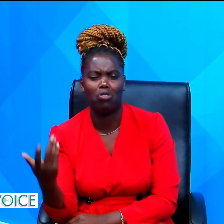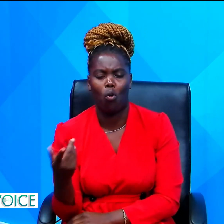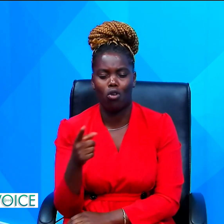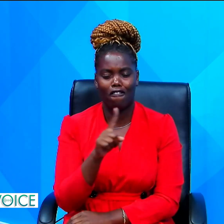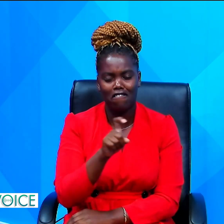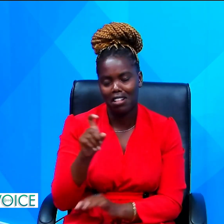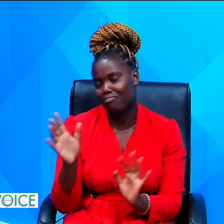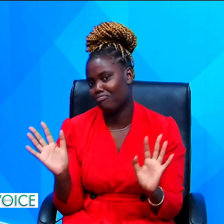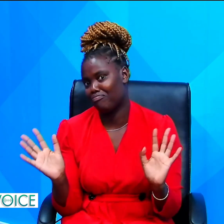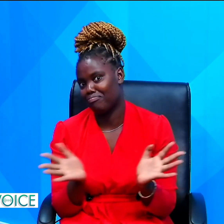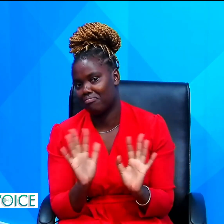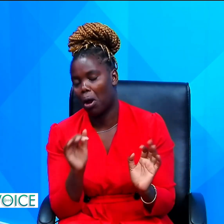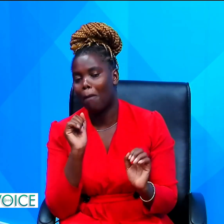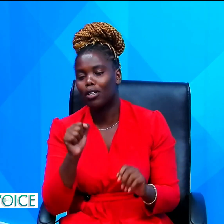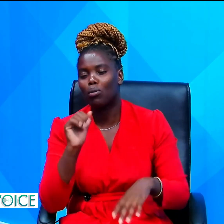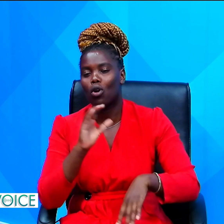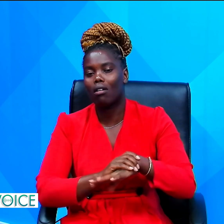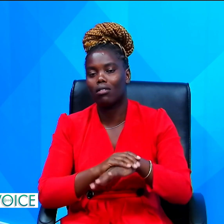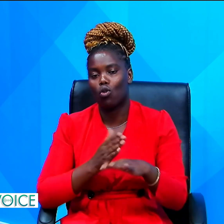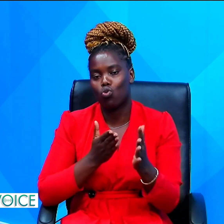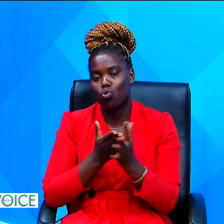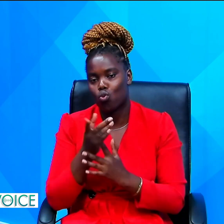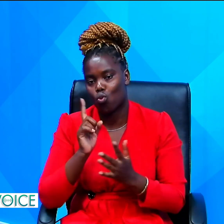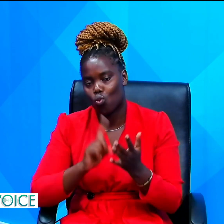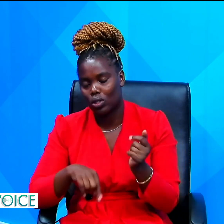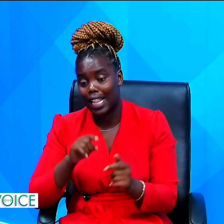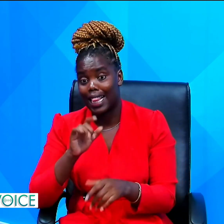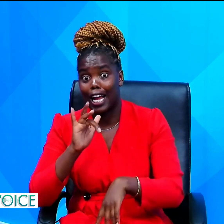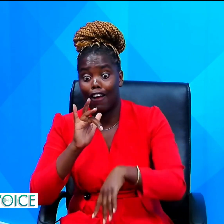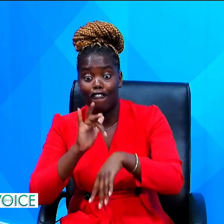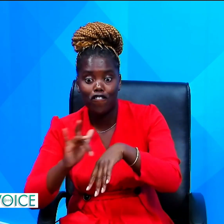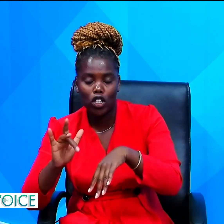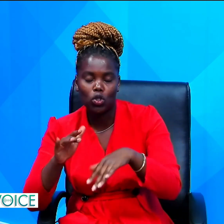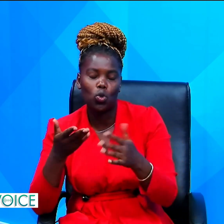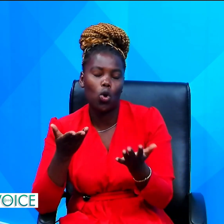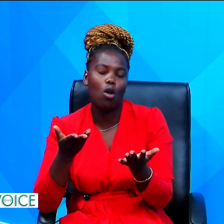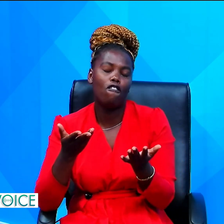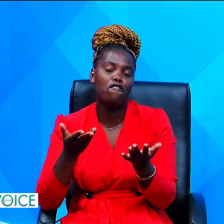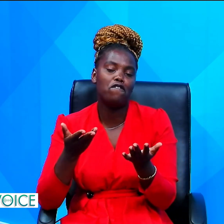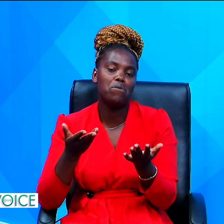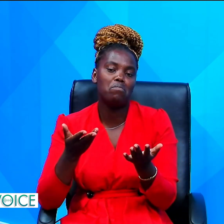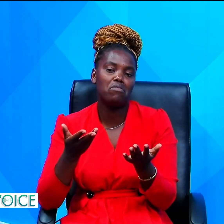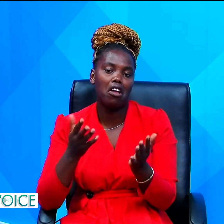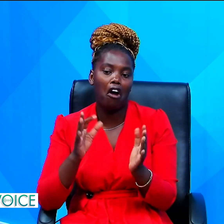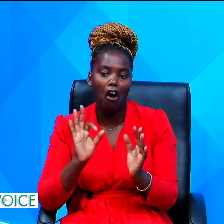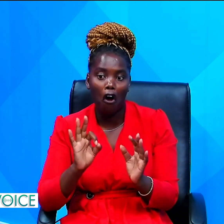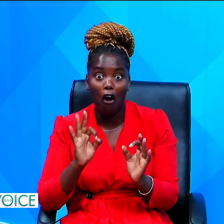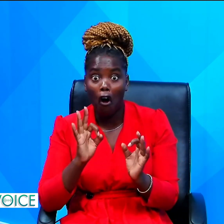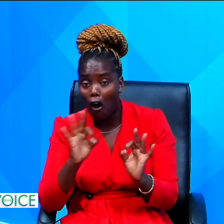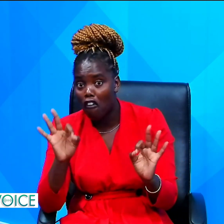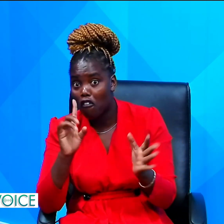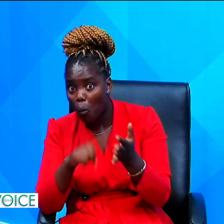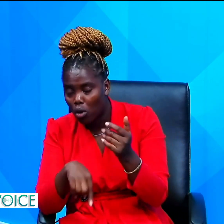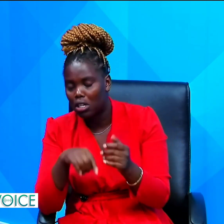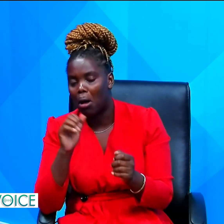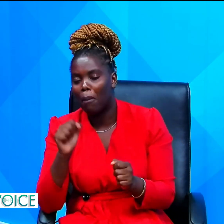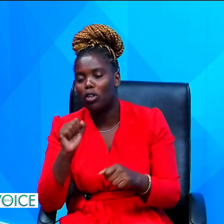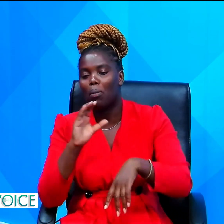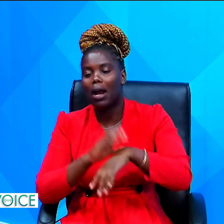alcohol is not the only cause of hepatitis. You can get it through infected things, objects. You can get